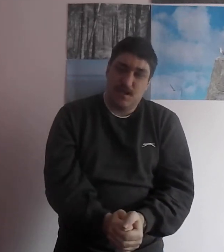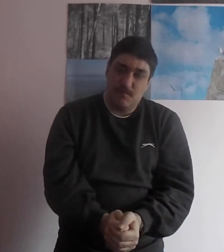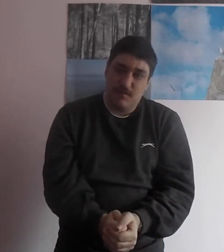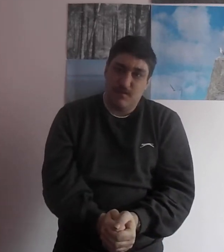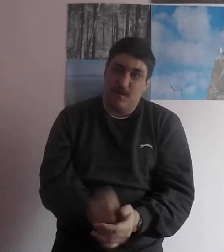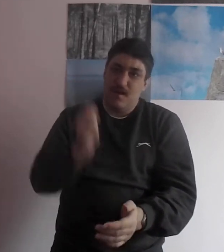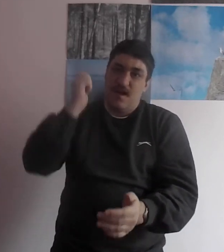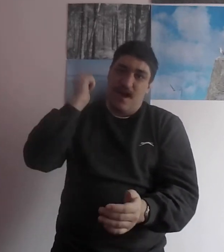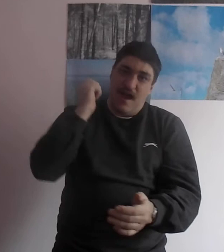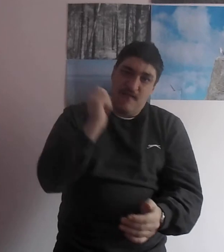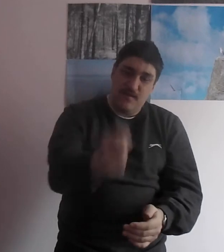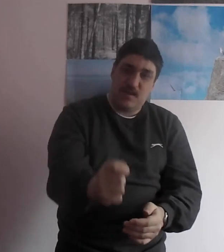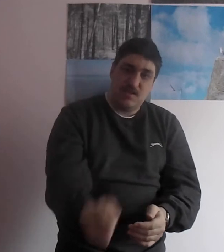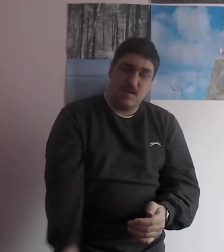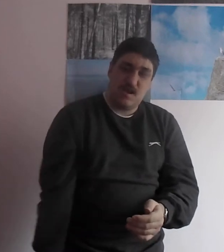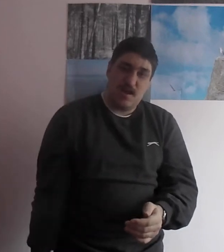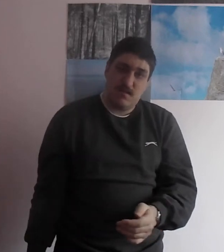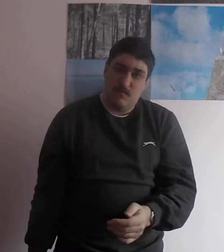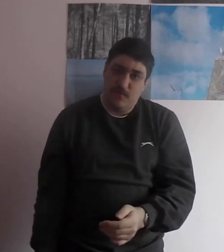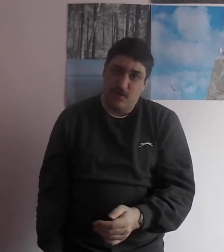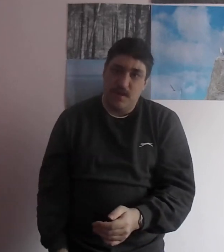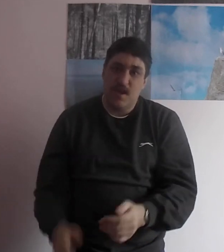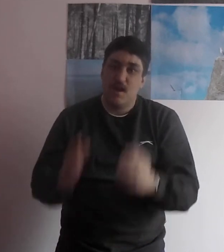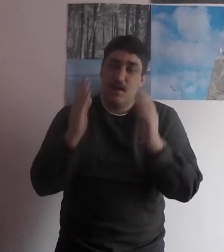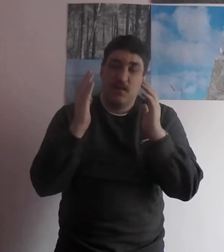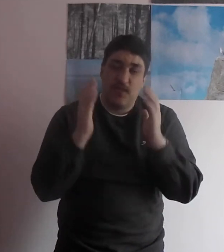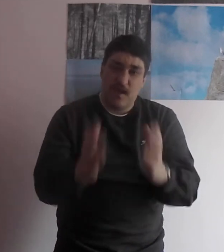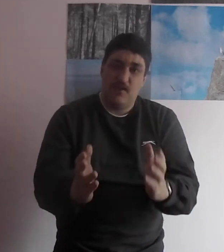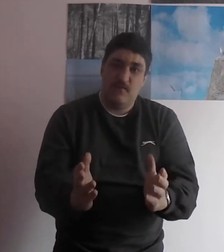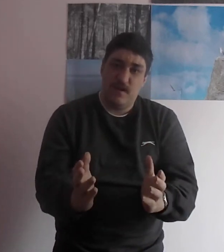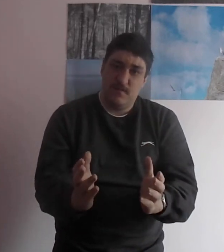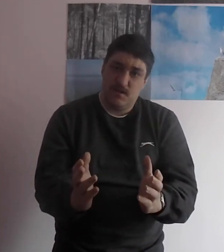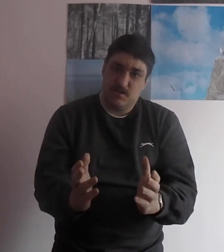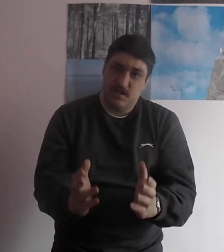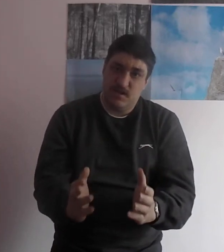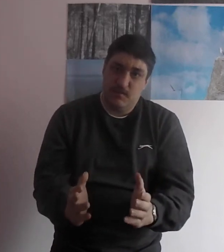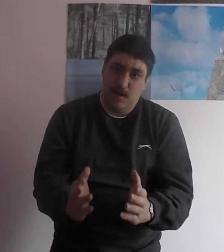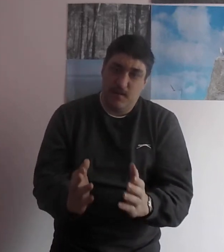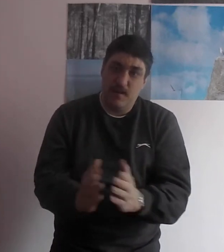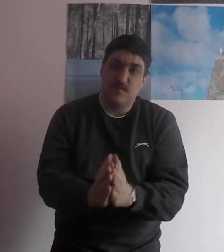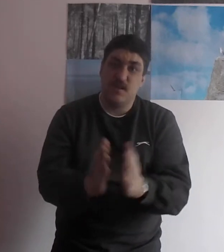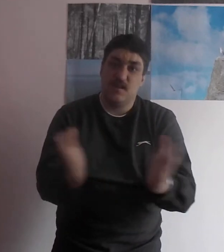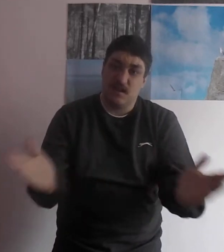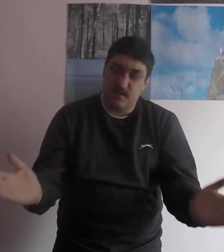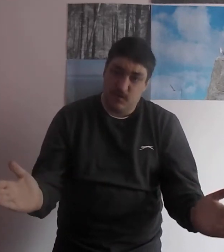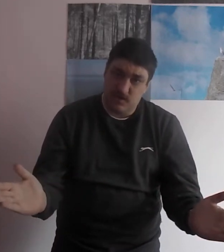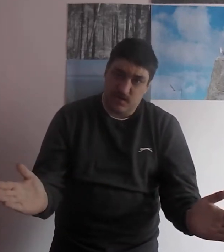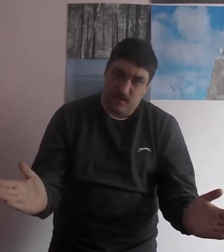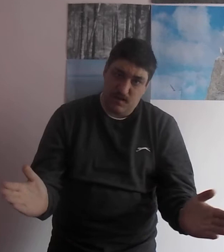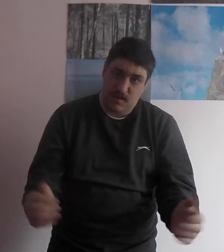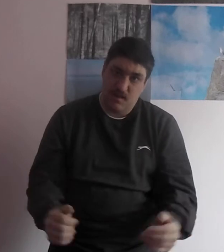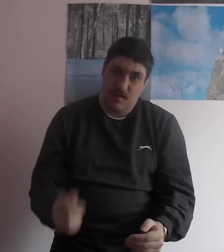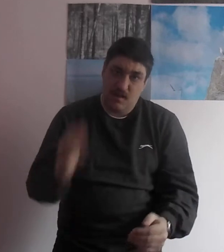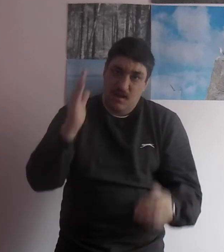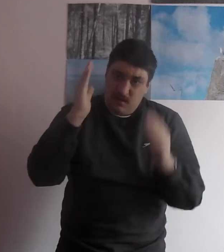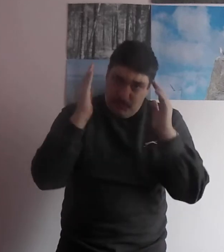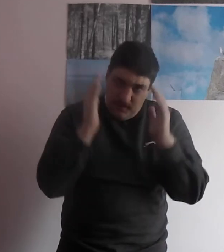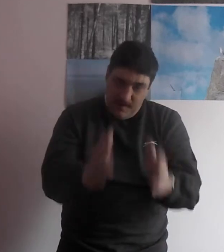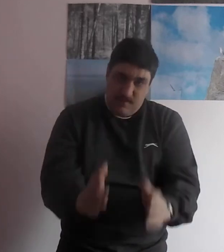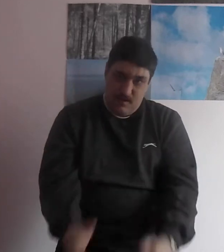to her. Every day she tests them for me. Thank you very much to her, by the way, if she is actually watching this. So please go see